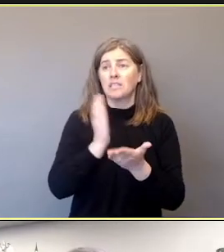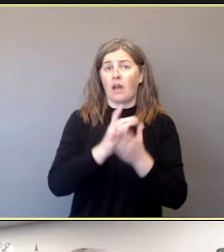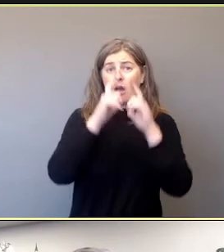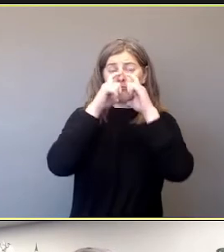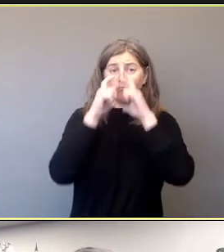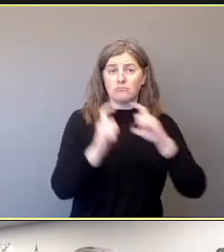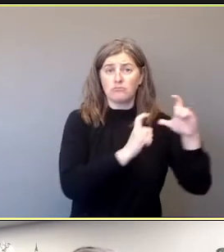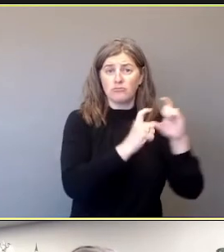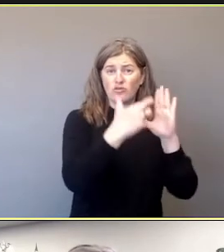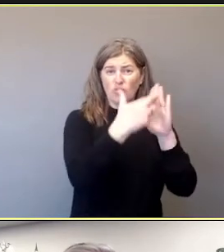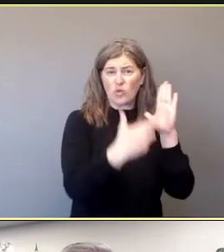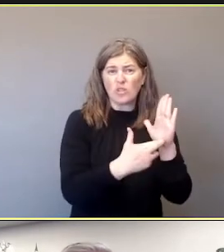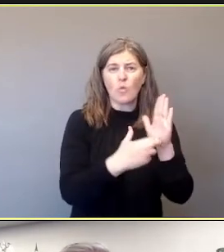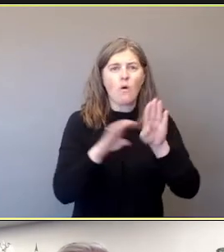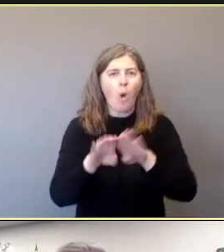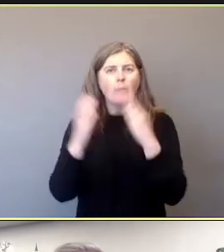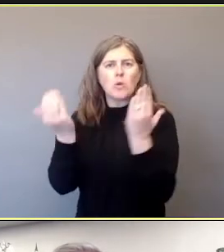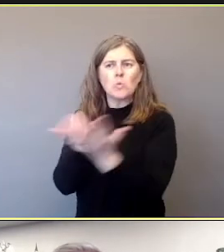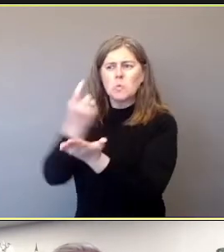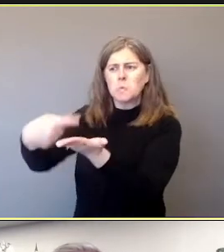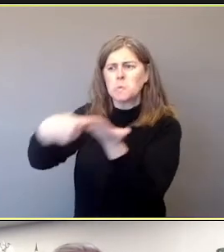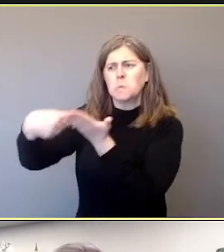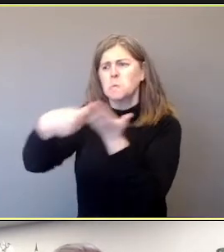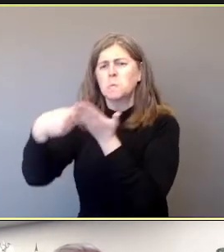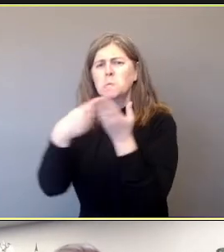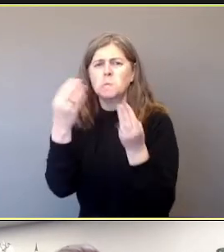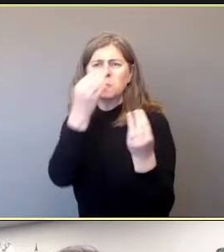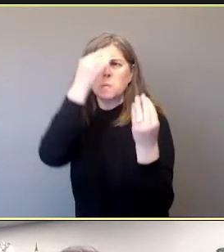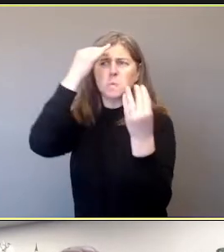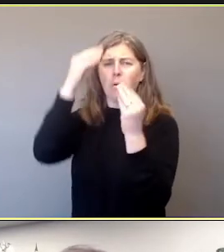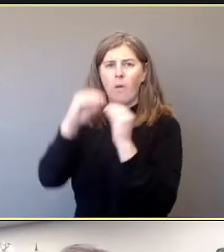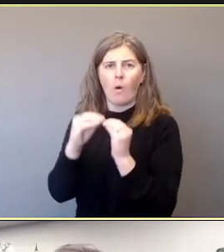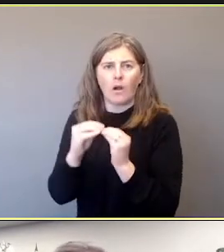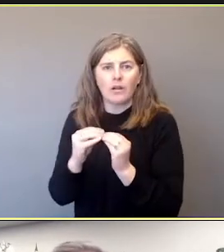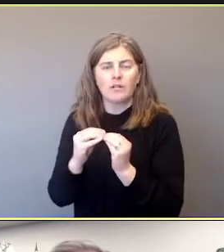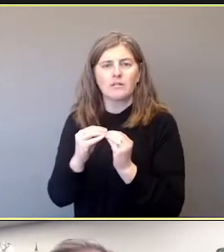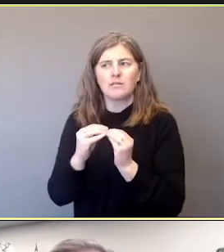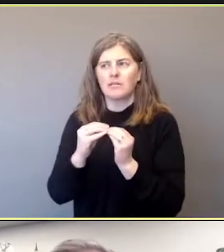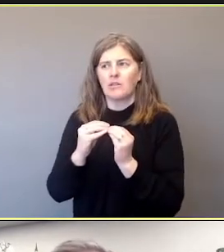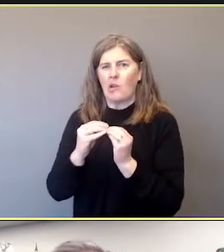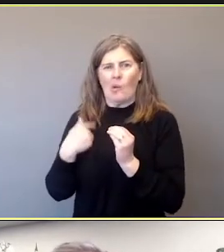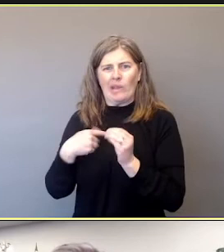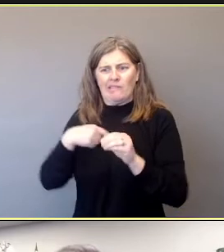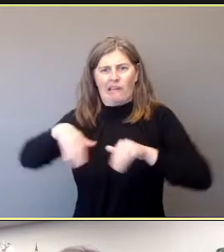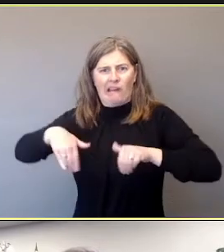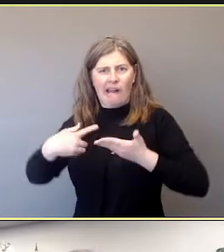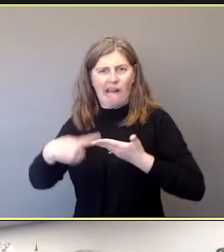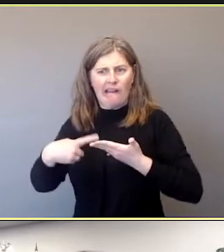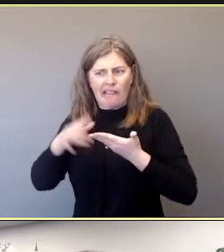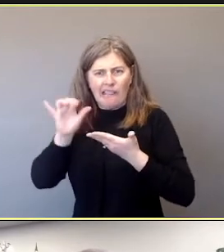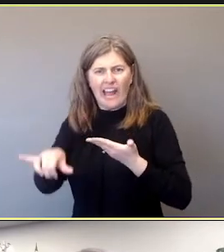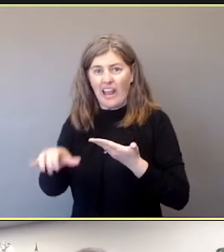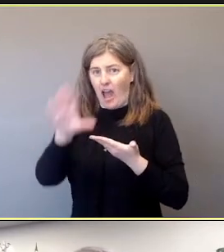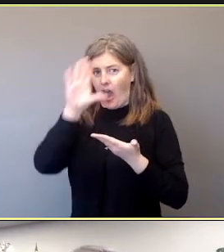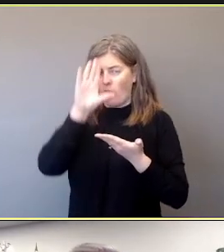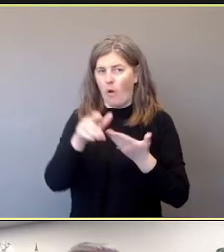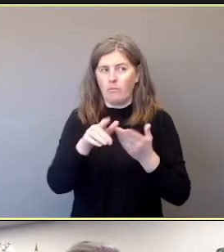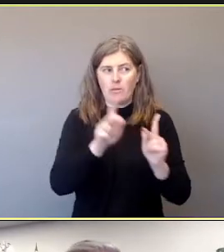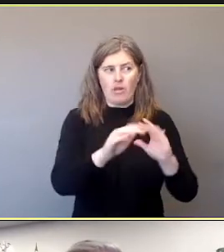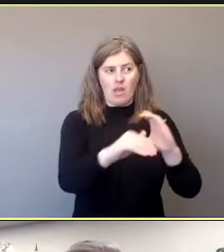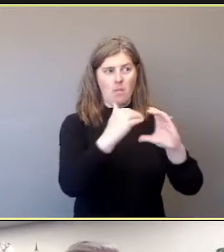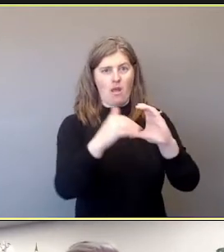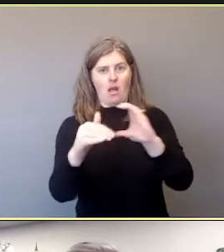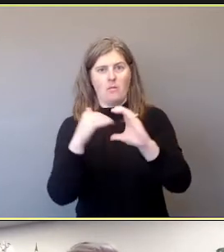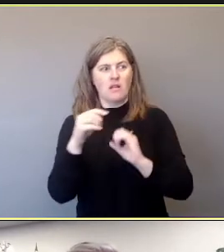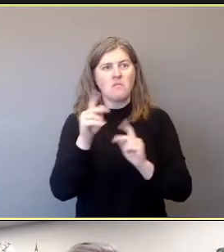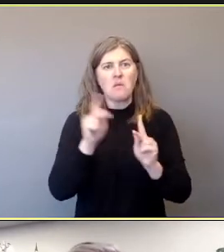new set of discussions for people in New Mexico, and that we haven't had to have. And I know from my emails that there are